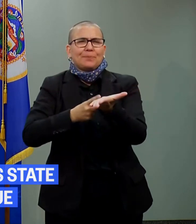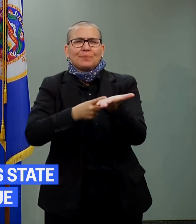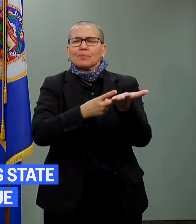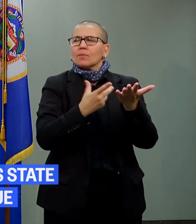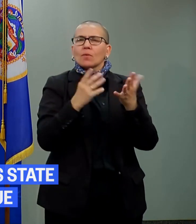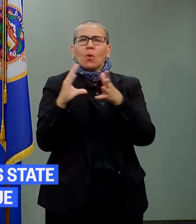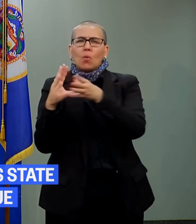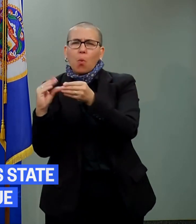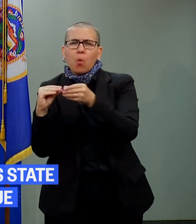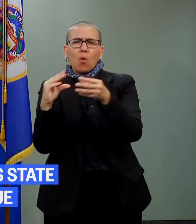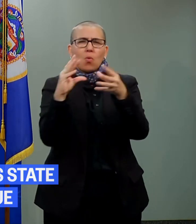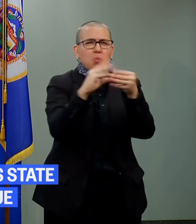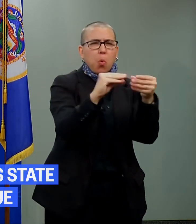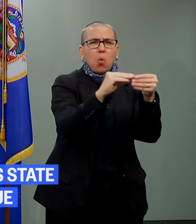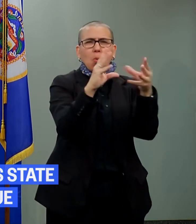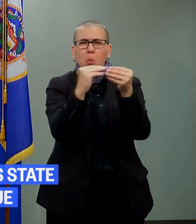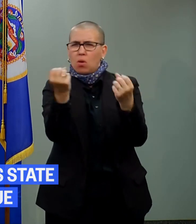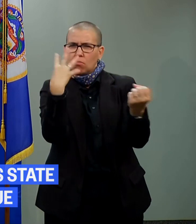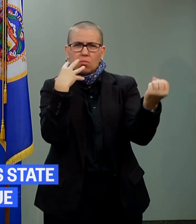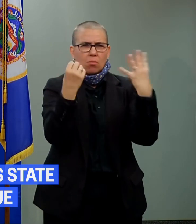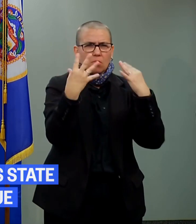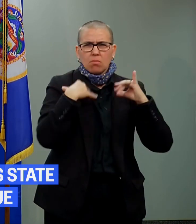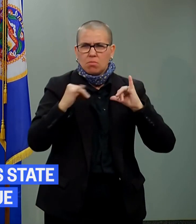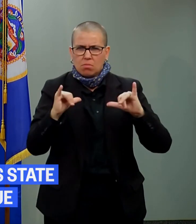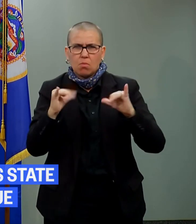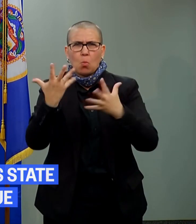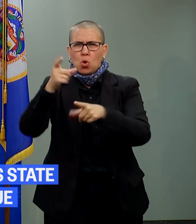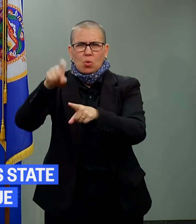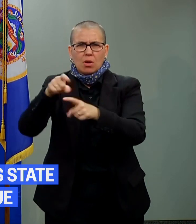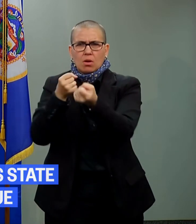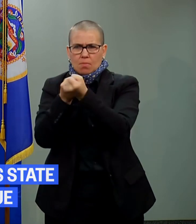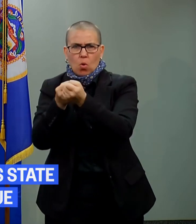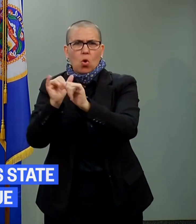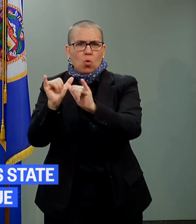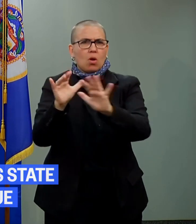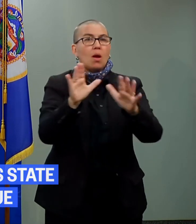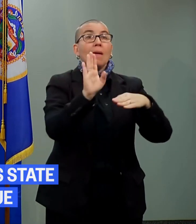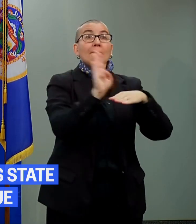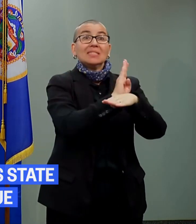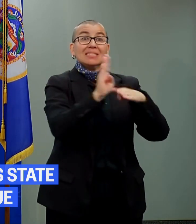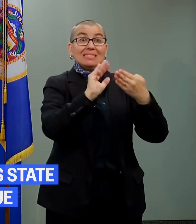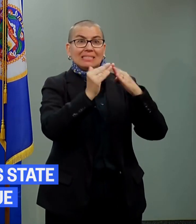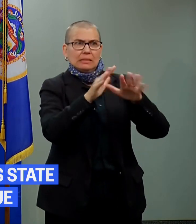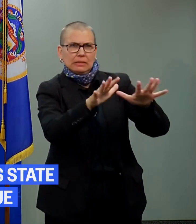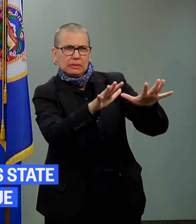this happen, trying to make support from our business communities. I received